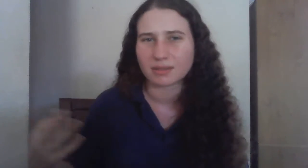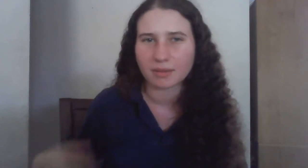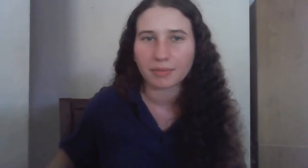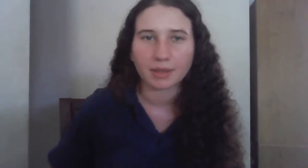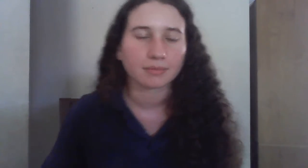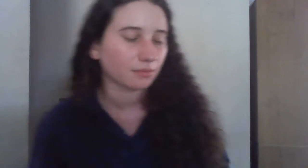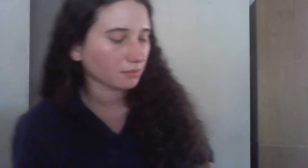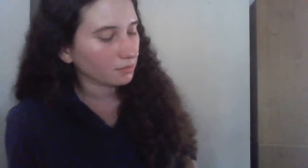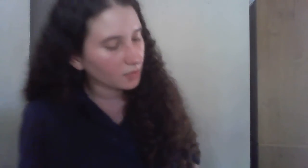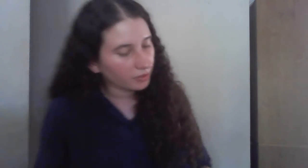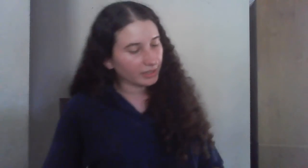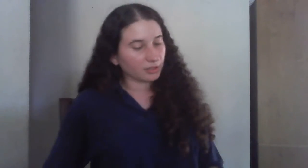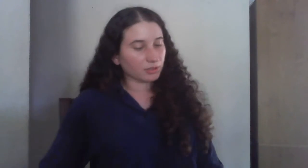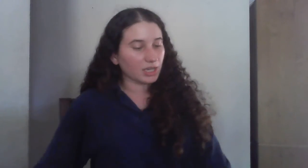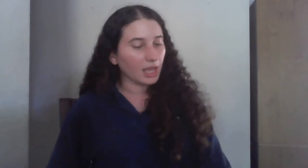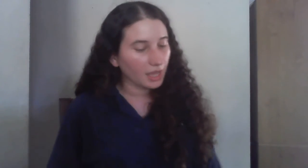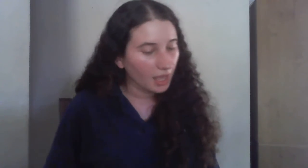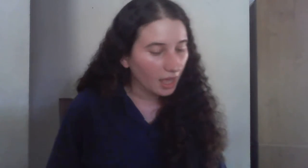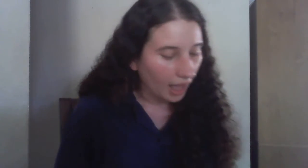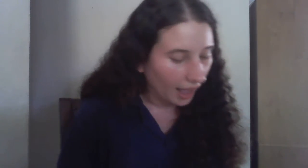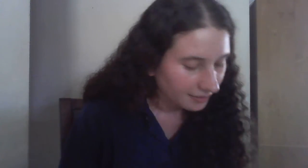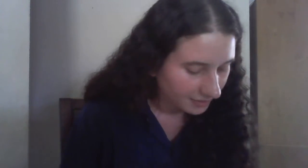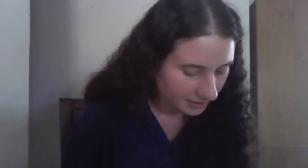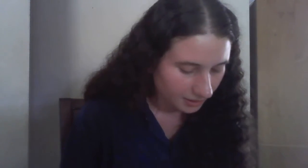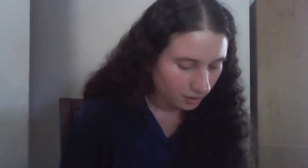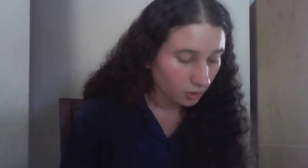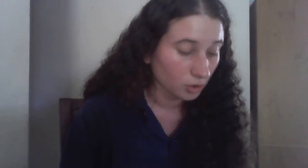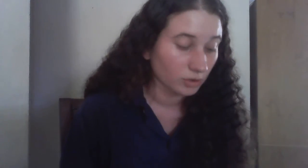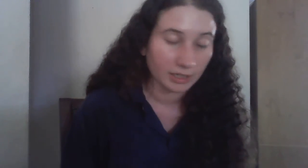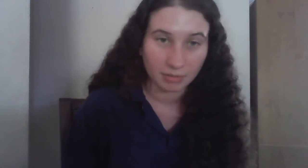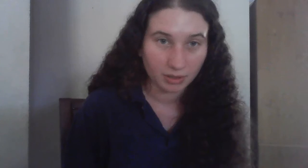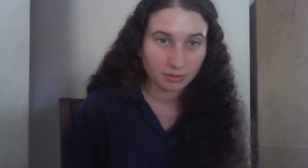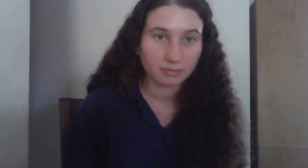same thing. Alright, so today I visit grandmother.